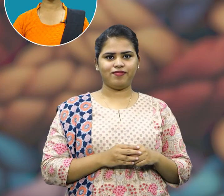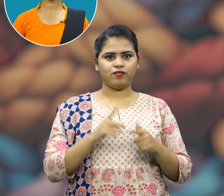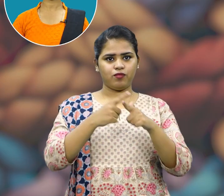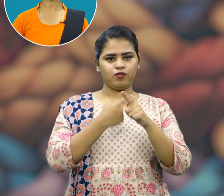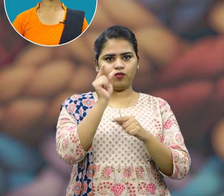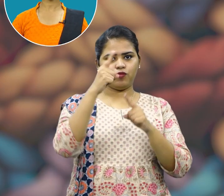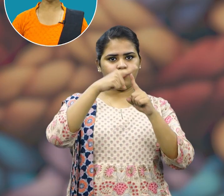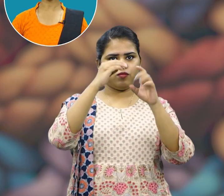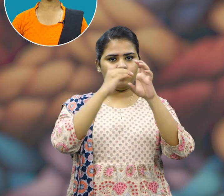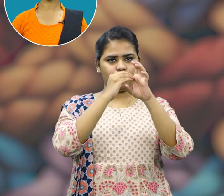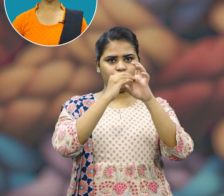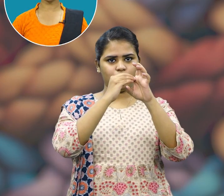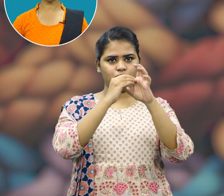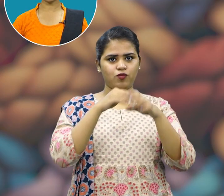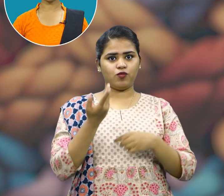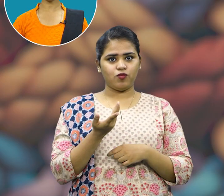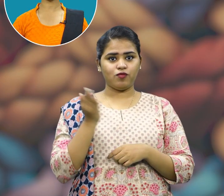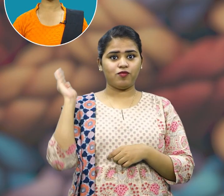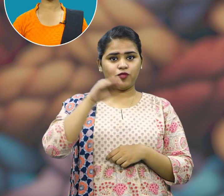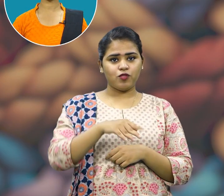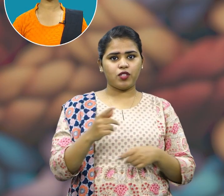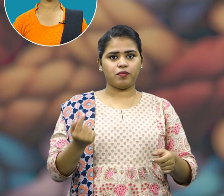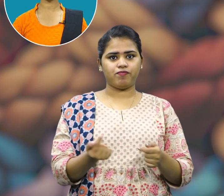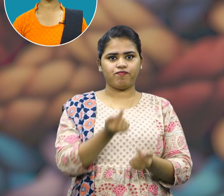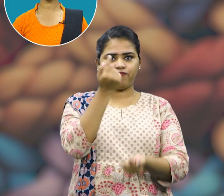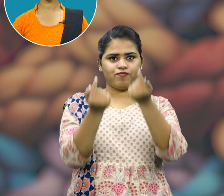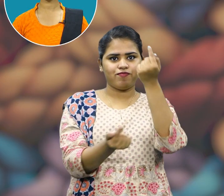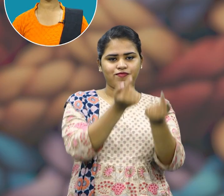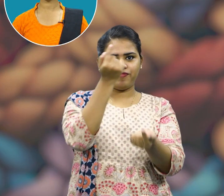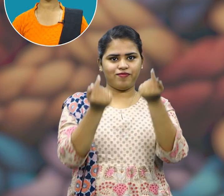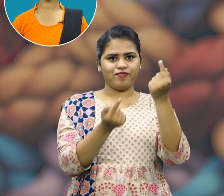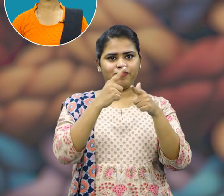jute from the stem of jute plant,